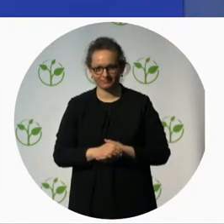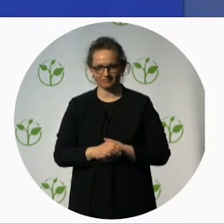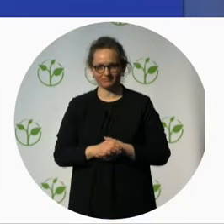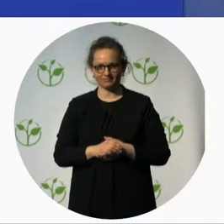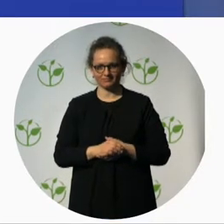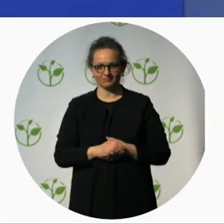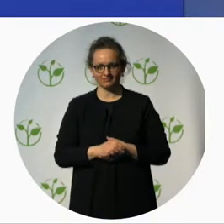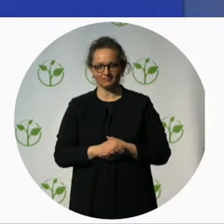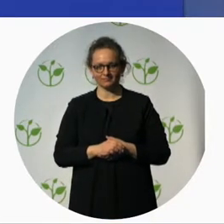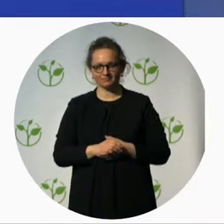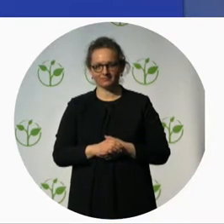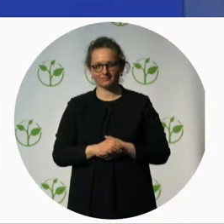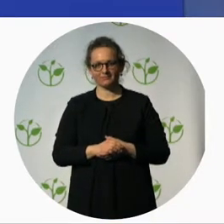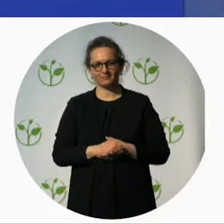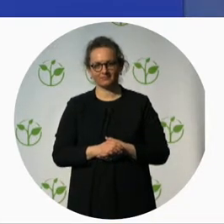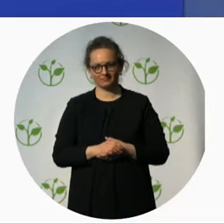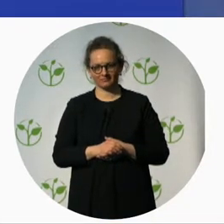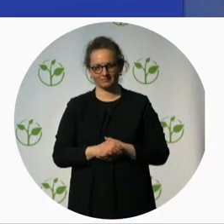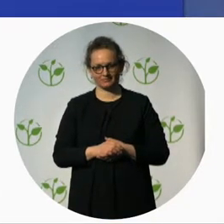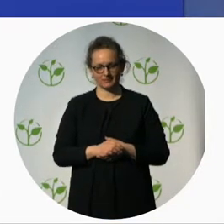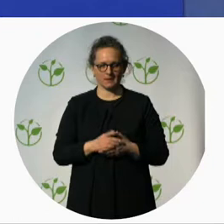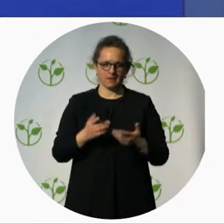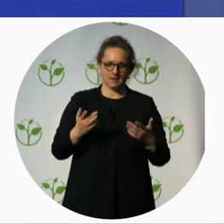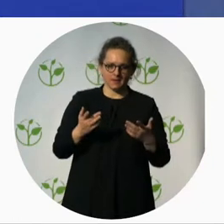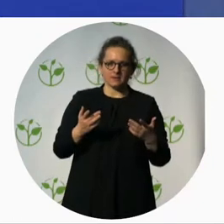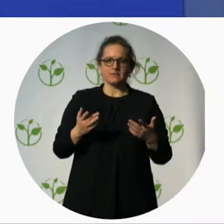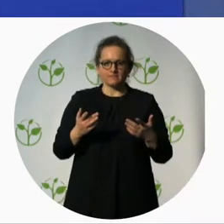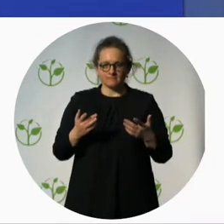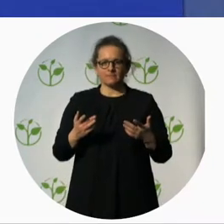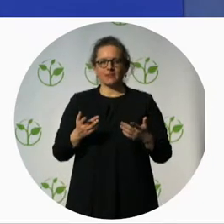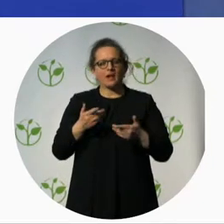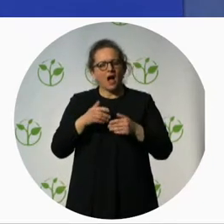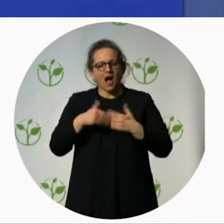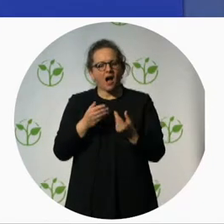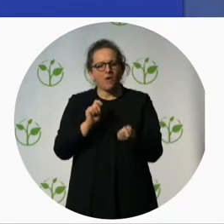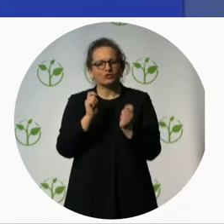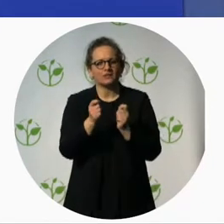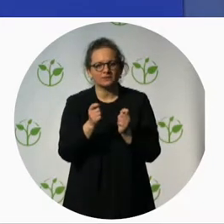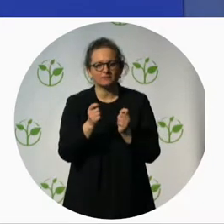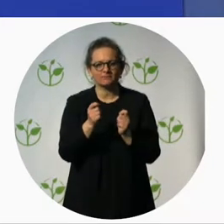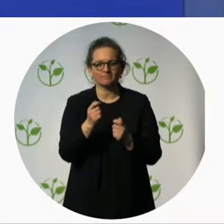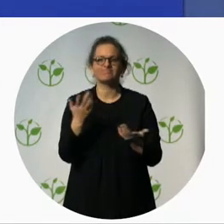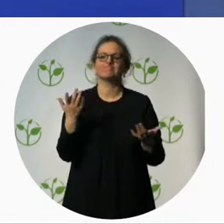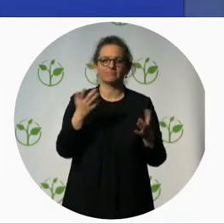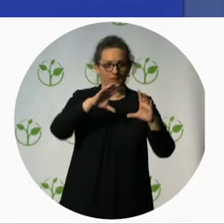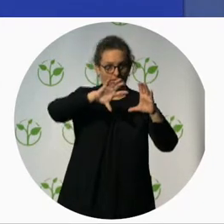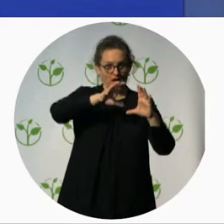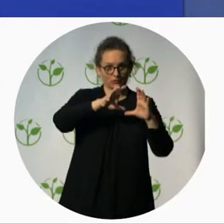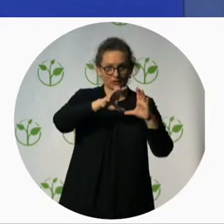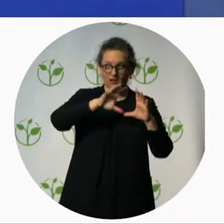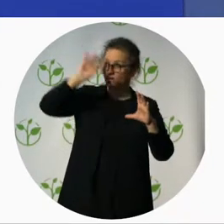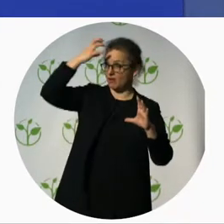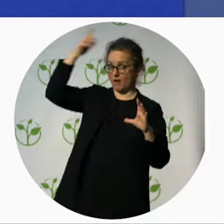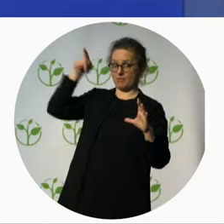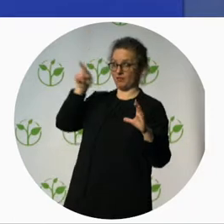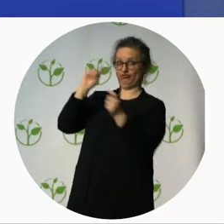We have to move states, and governments are not the only ones who are responsible for this. Civil society must contribute